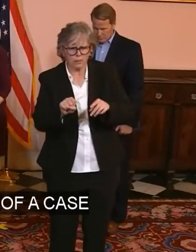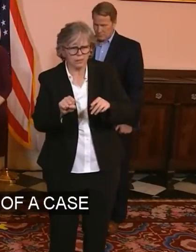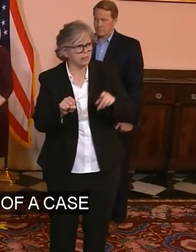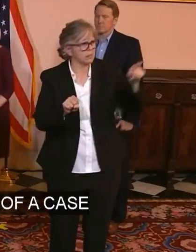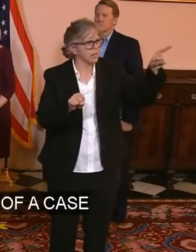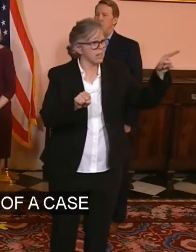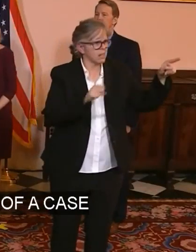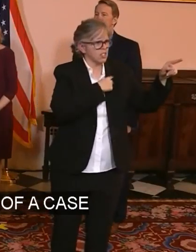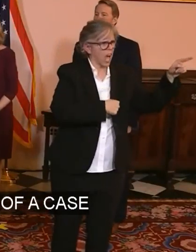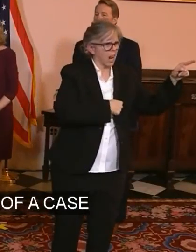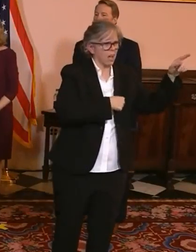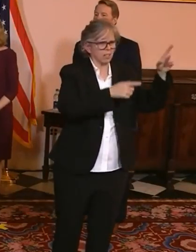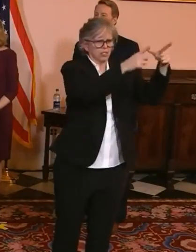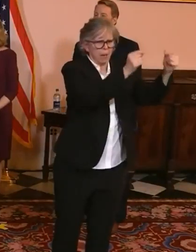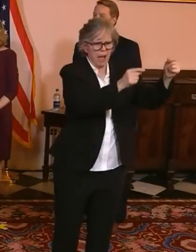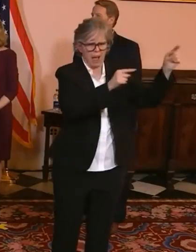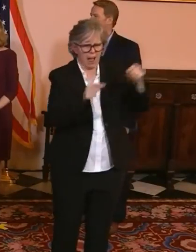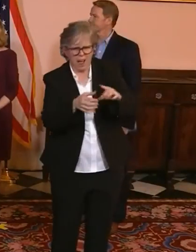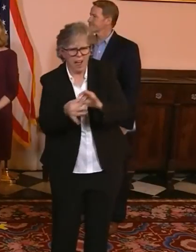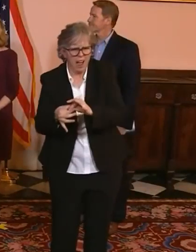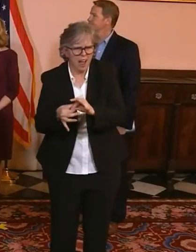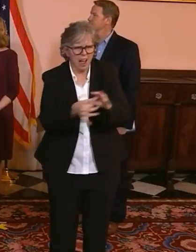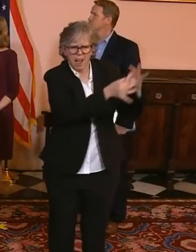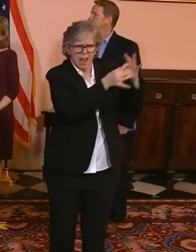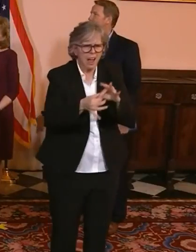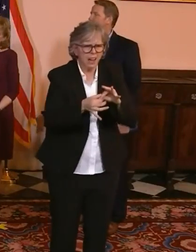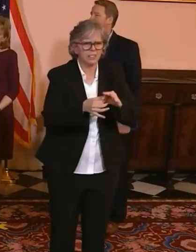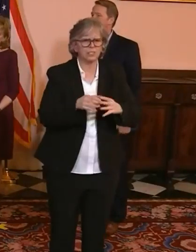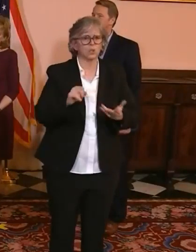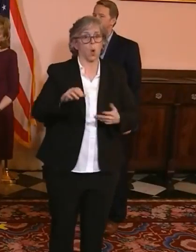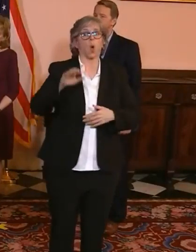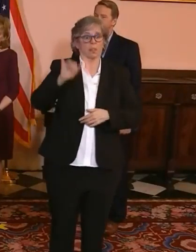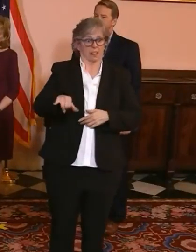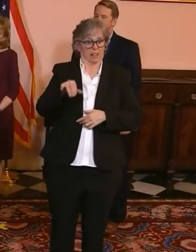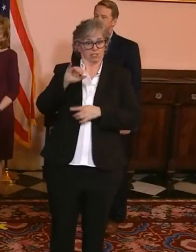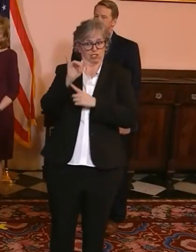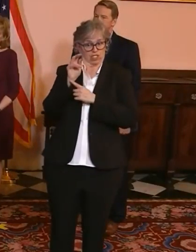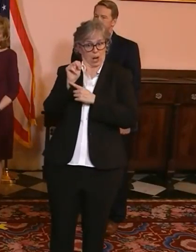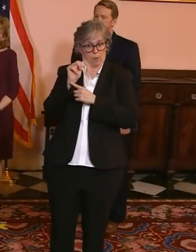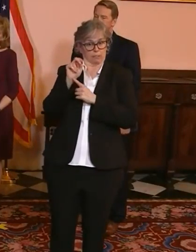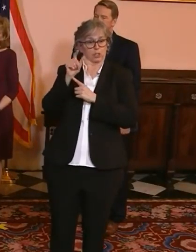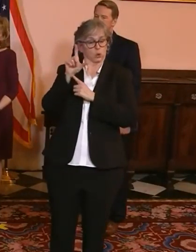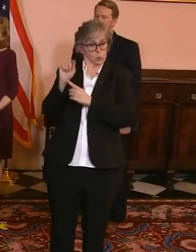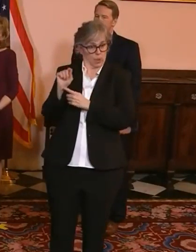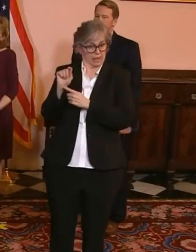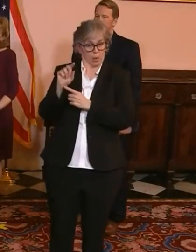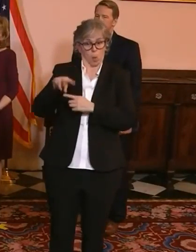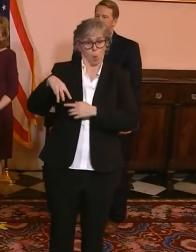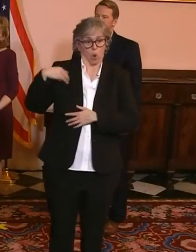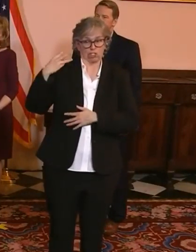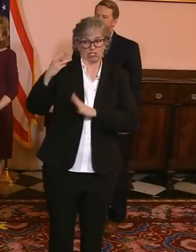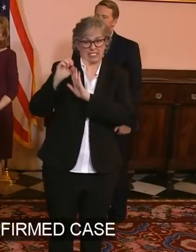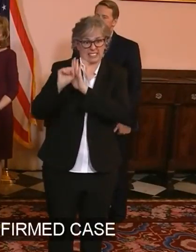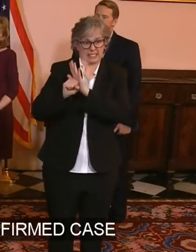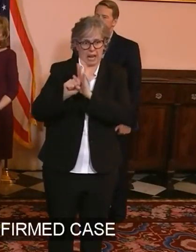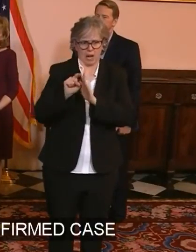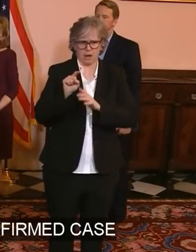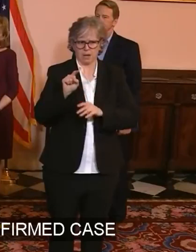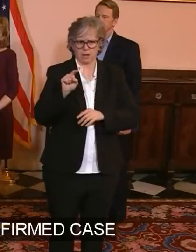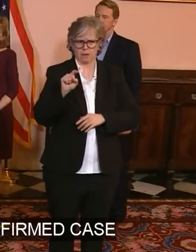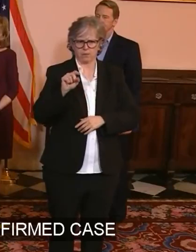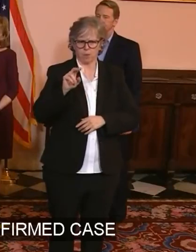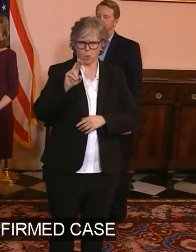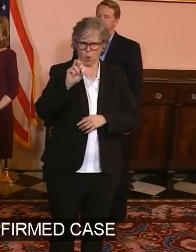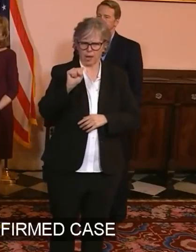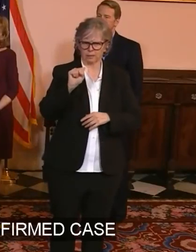January 20th, the Washington State confirmed case number 1. U.S. case number 2 was identified by the